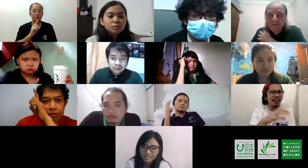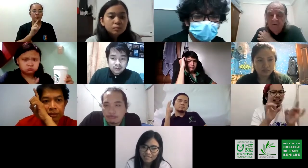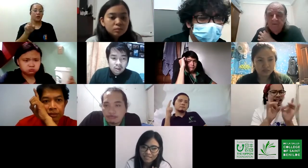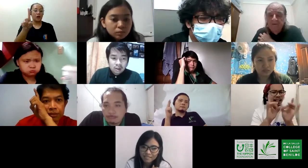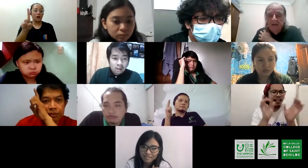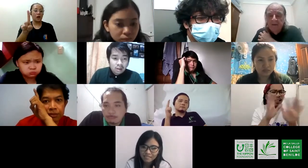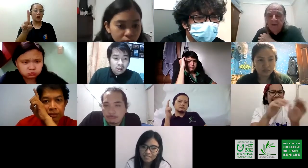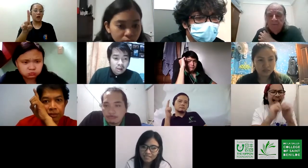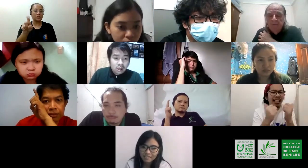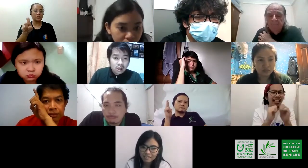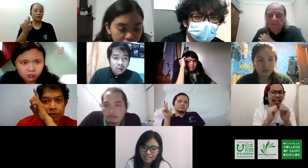All right.